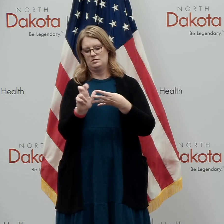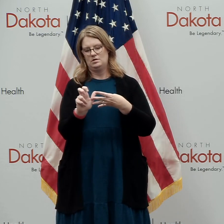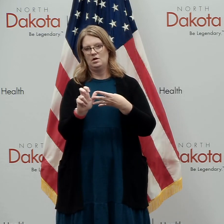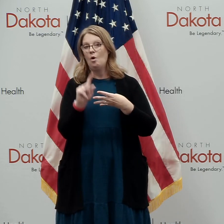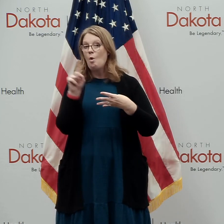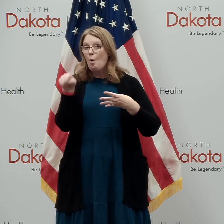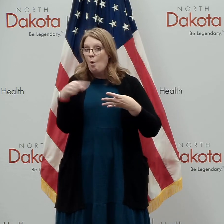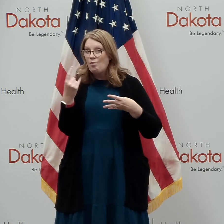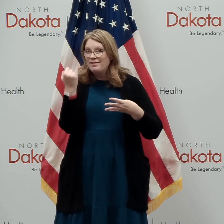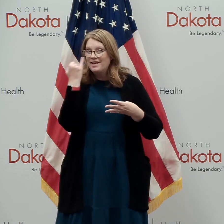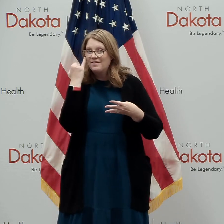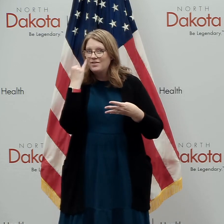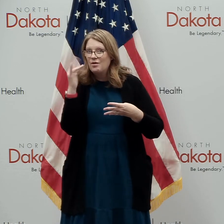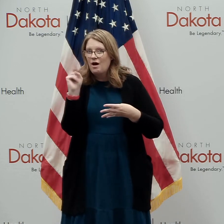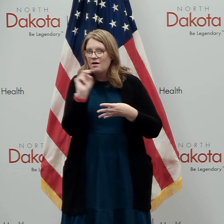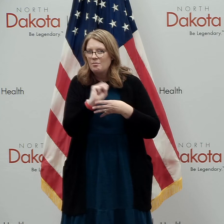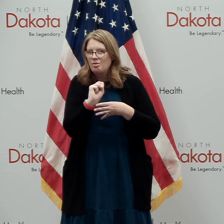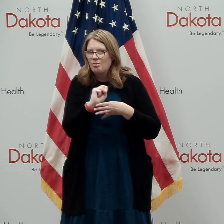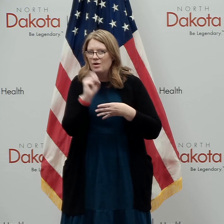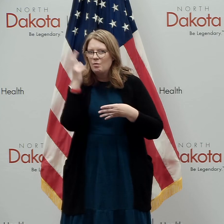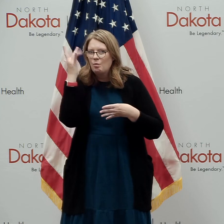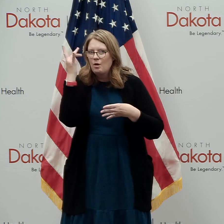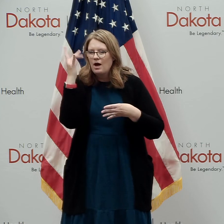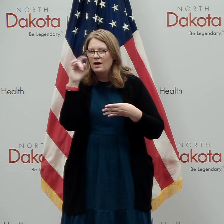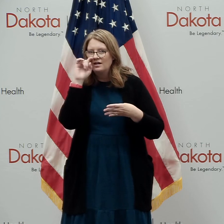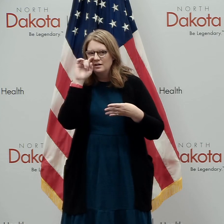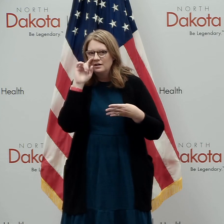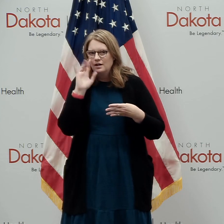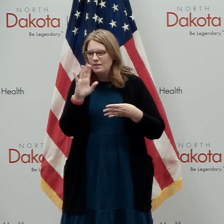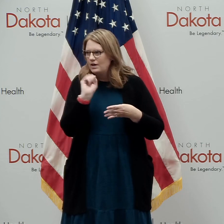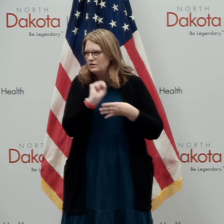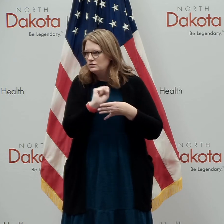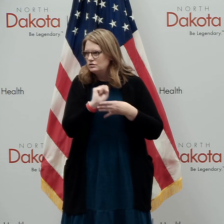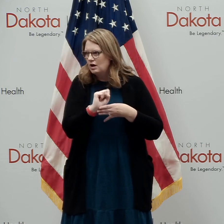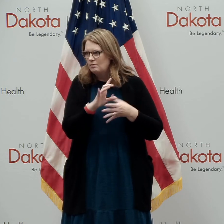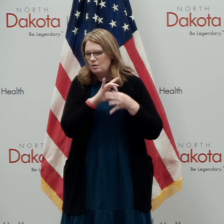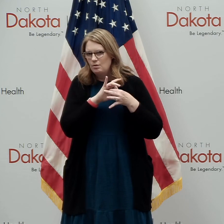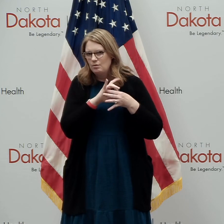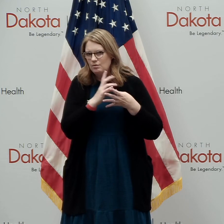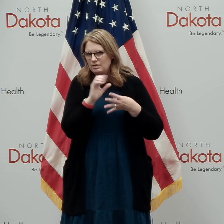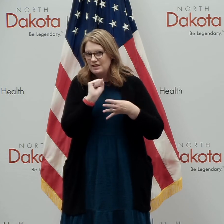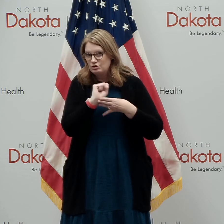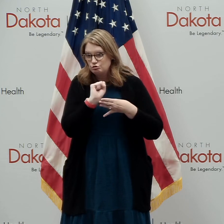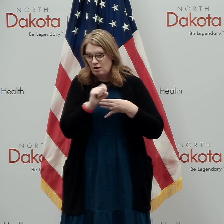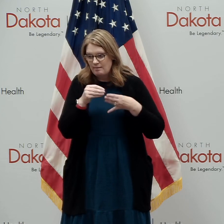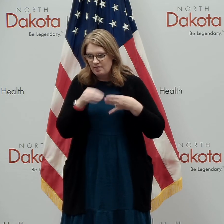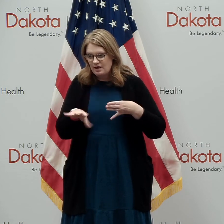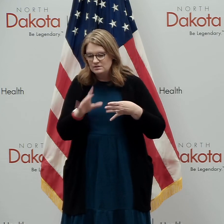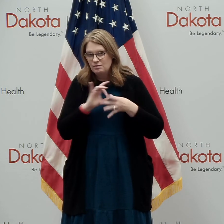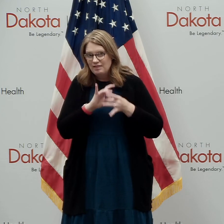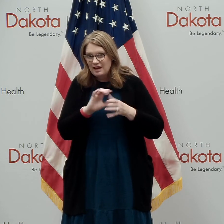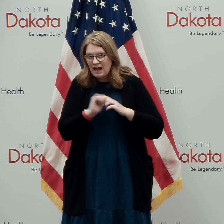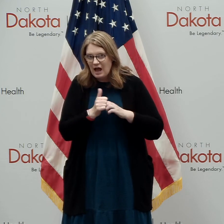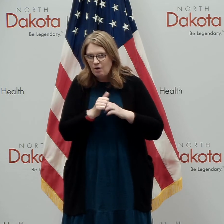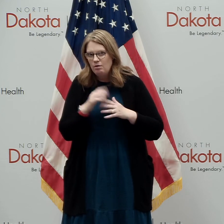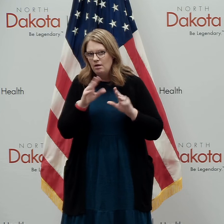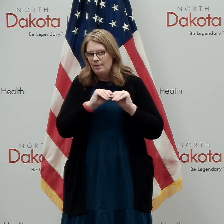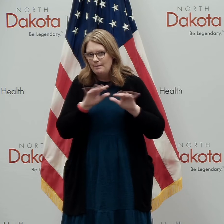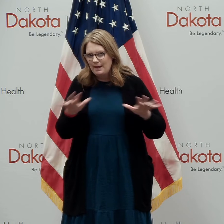were unemployed due to the fact that their job loss was related directly to the